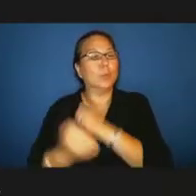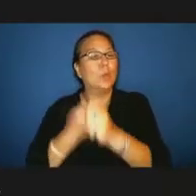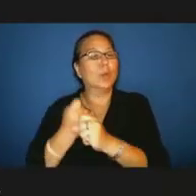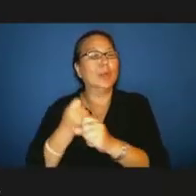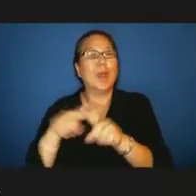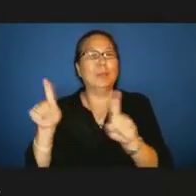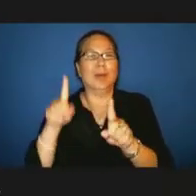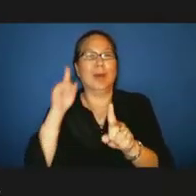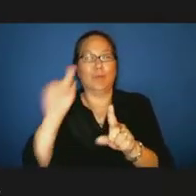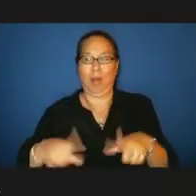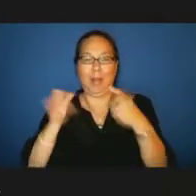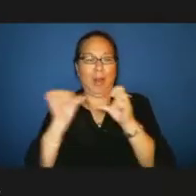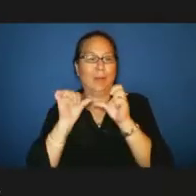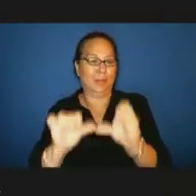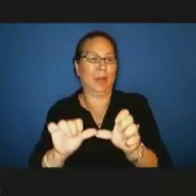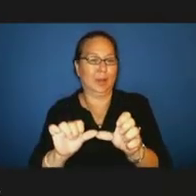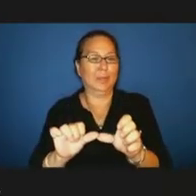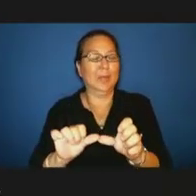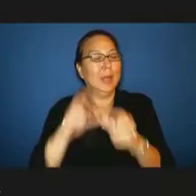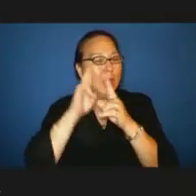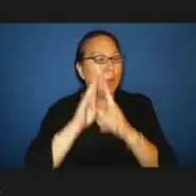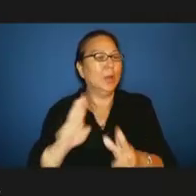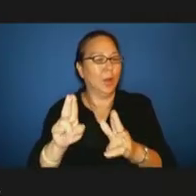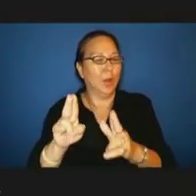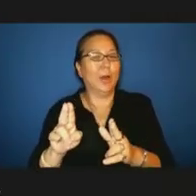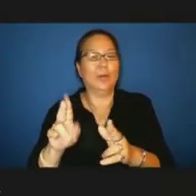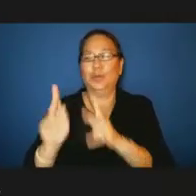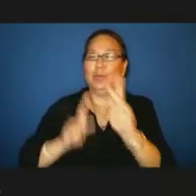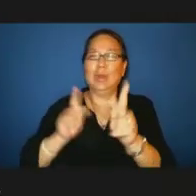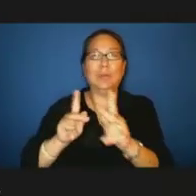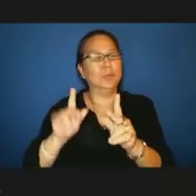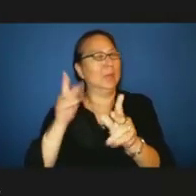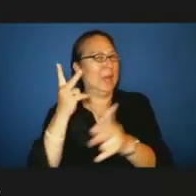it alive. Thank you for your time and thoughtful consideration.